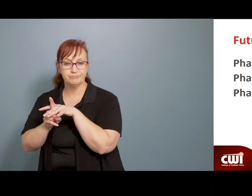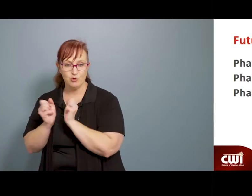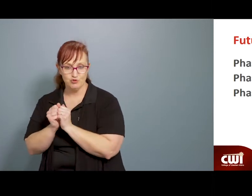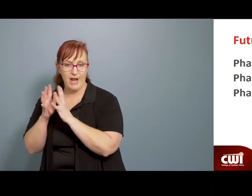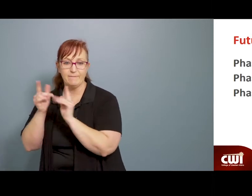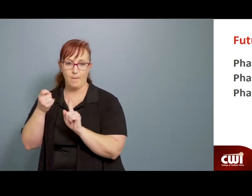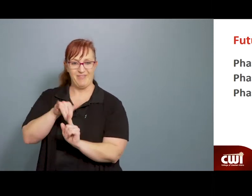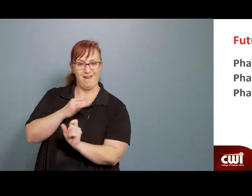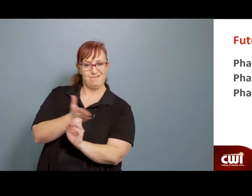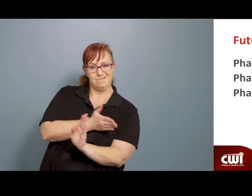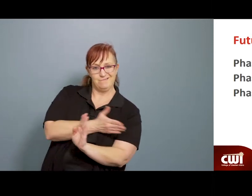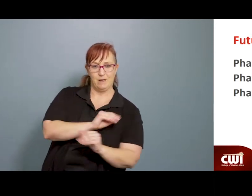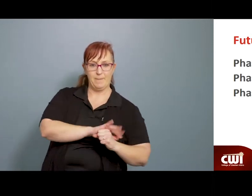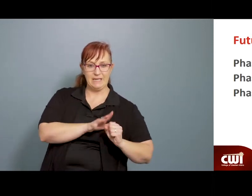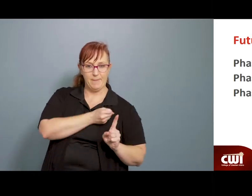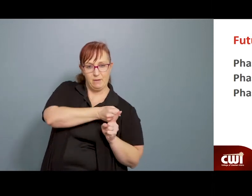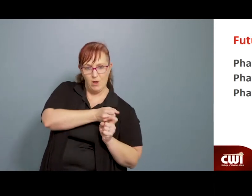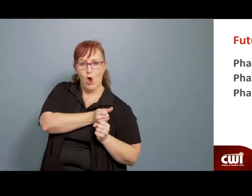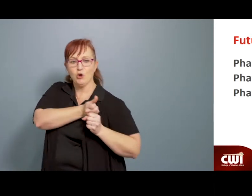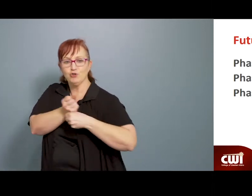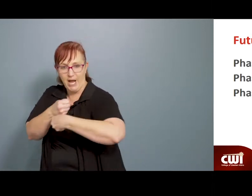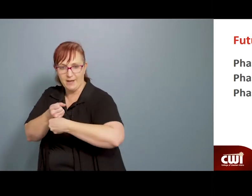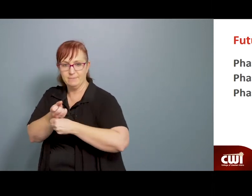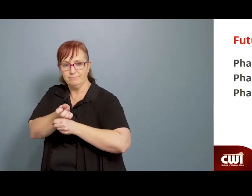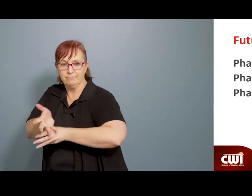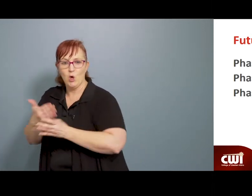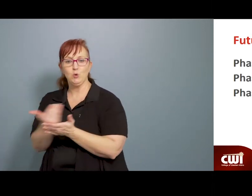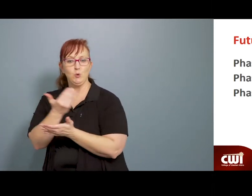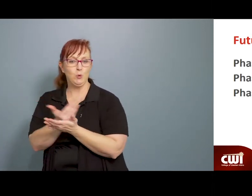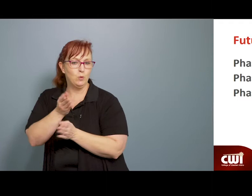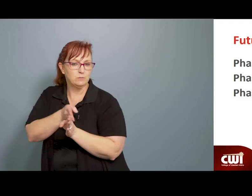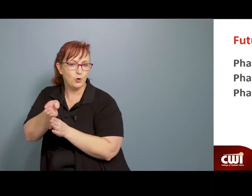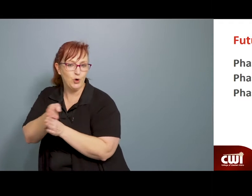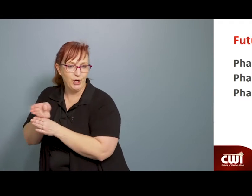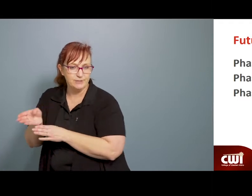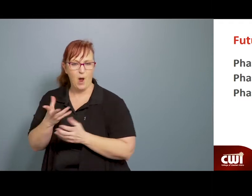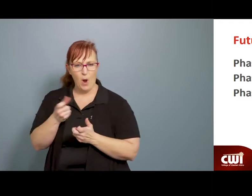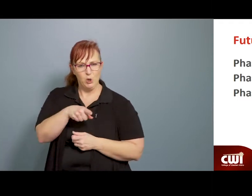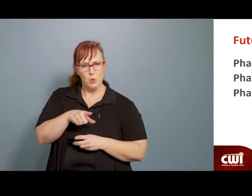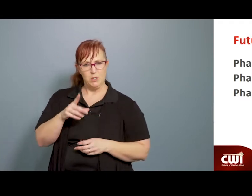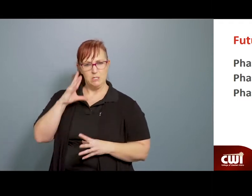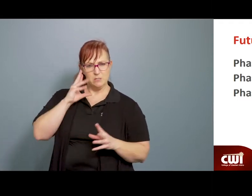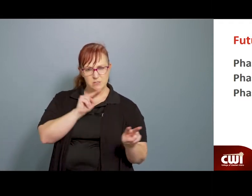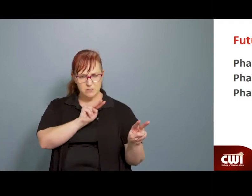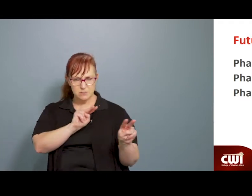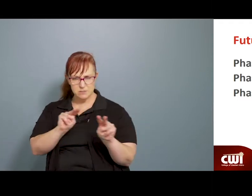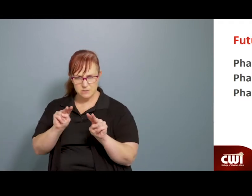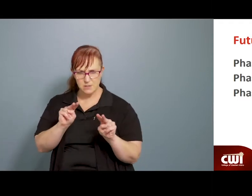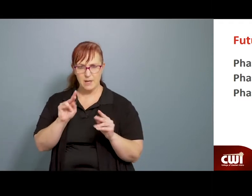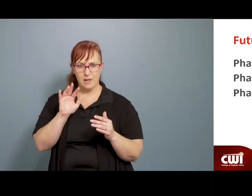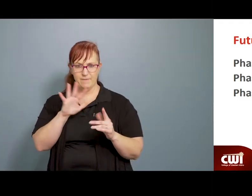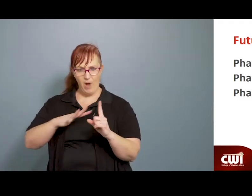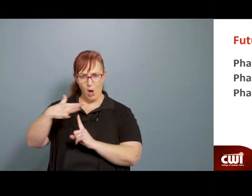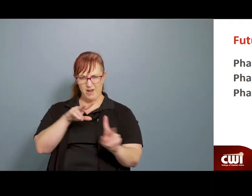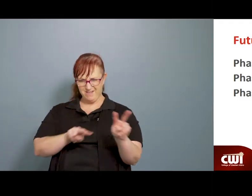I highly encourage everybody to be exploring and scanning the environment for things to